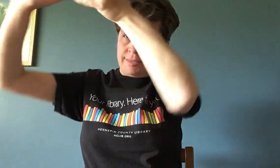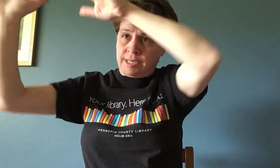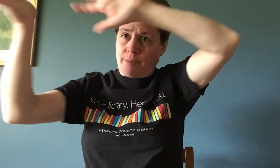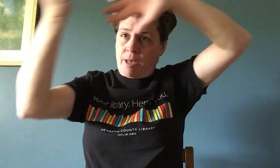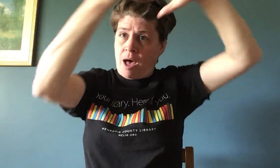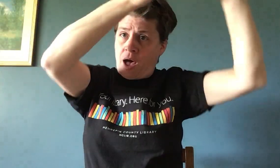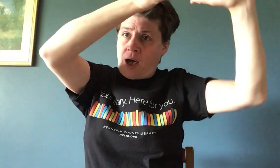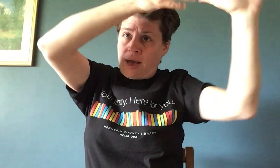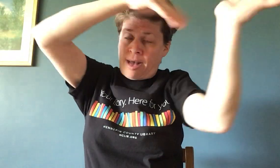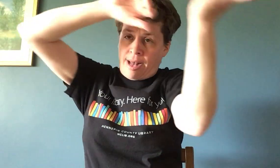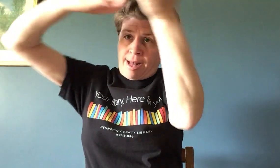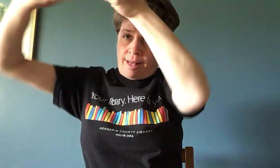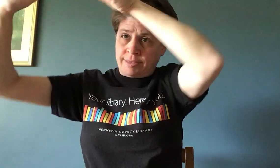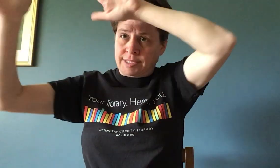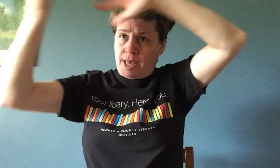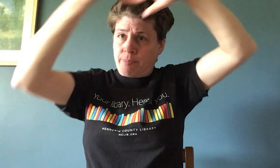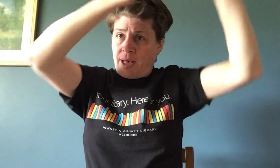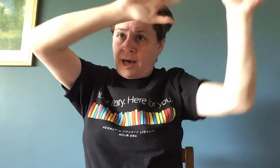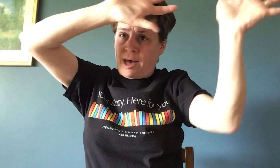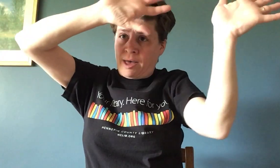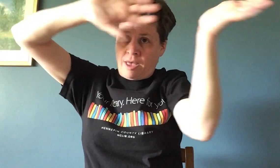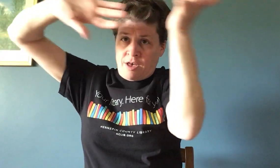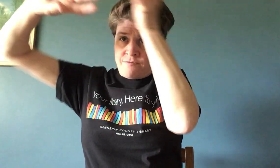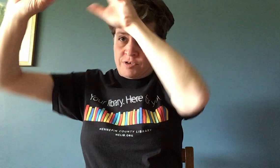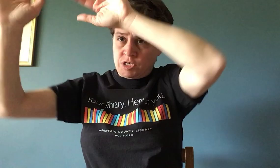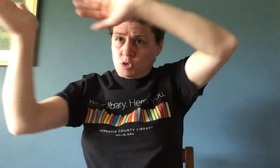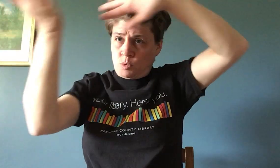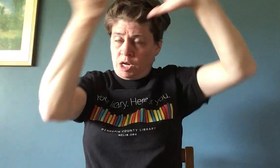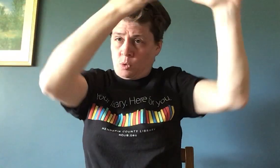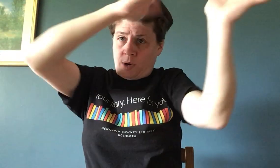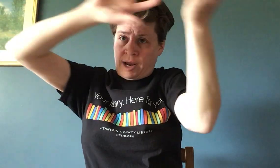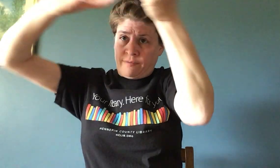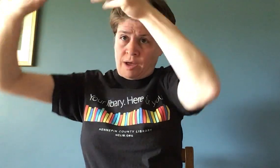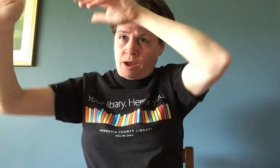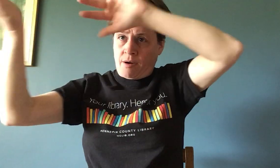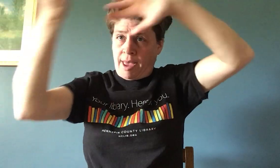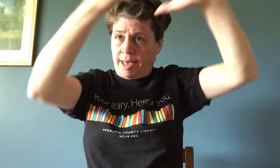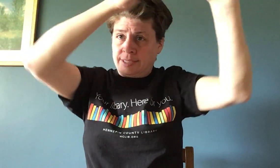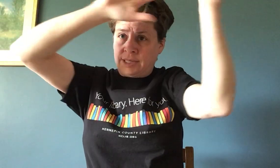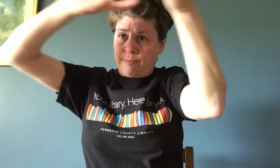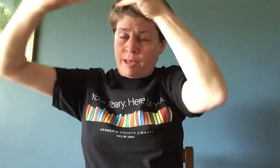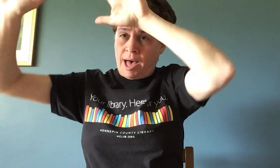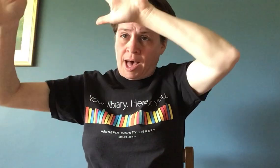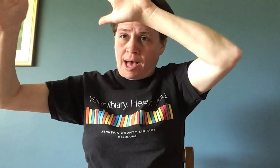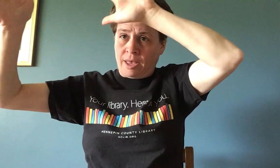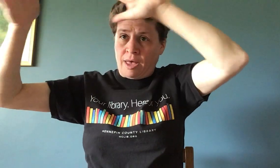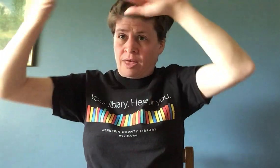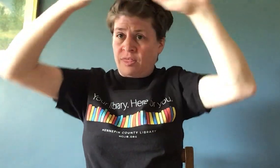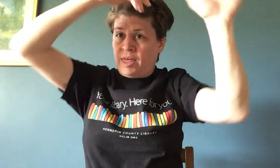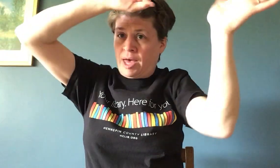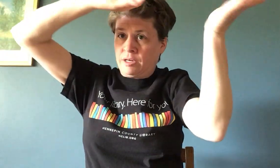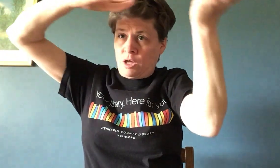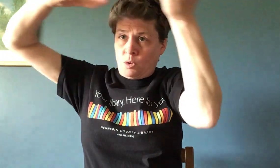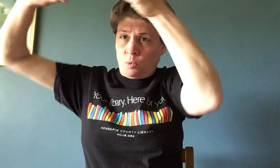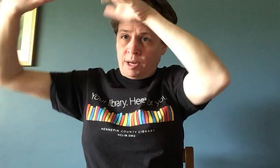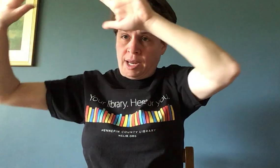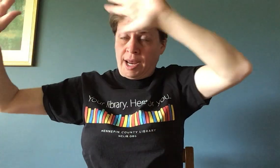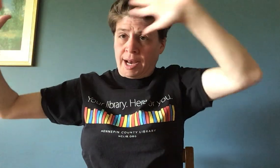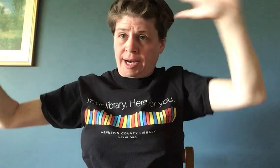up high, hands up high. First we wave our hands up high, then we